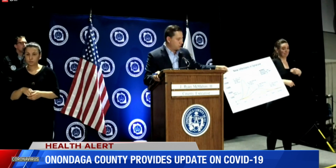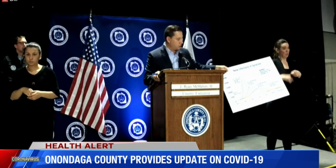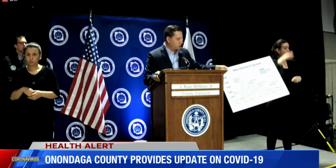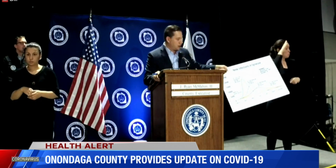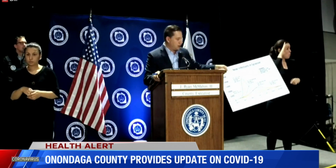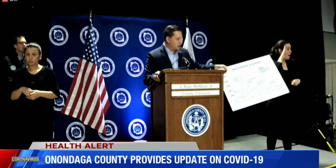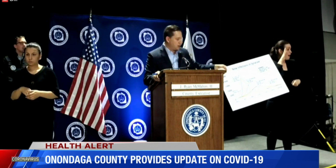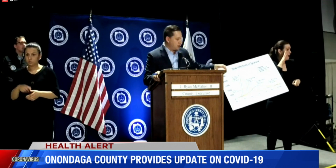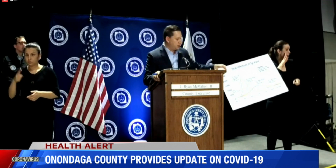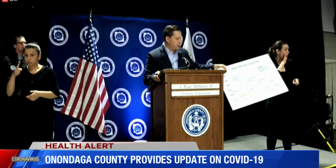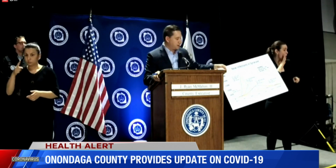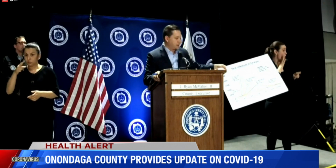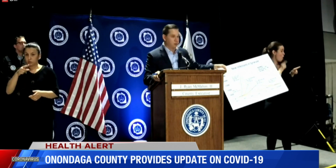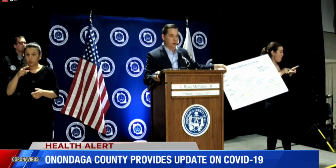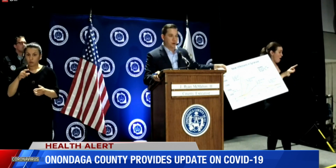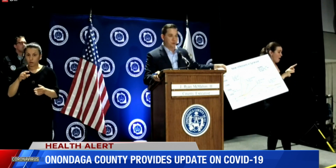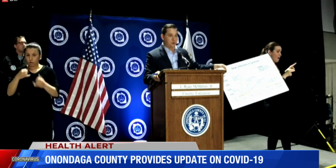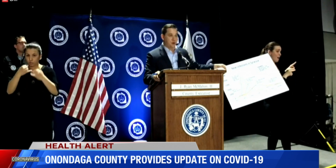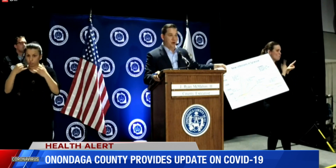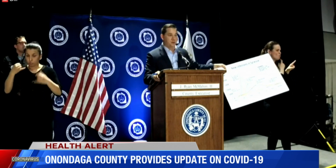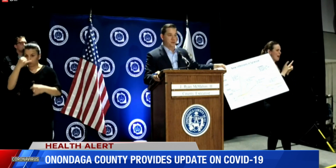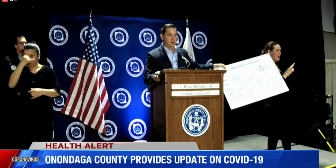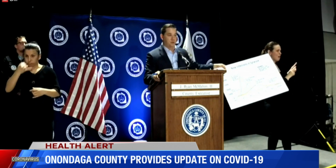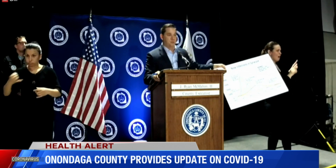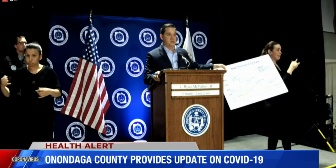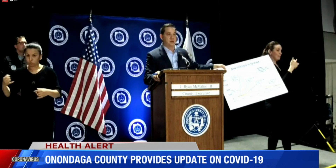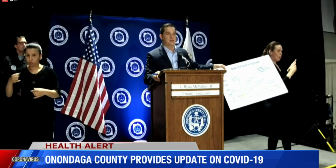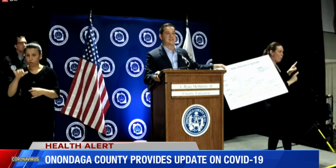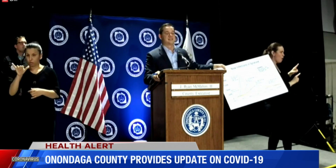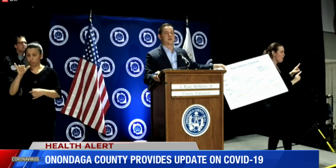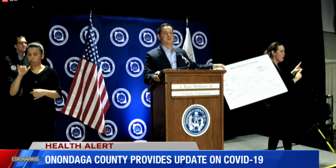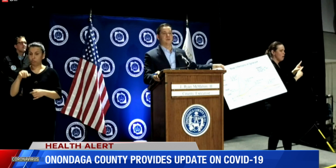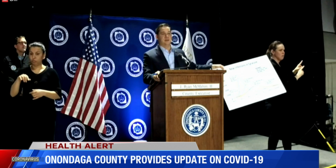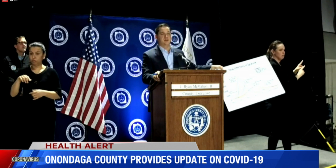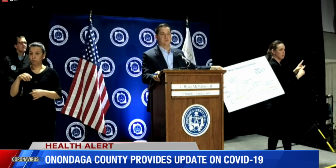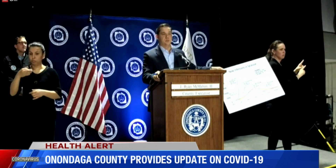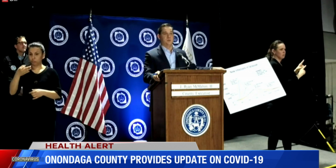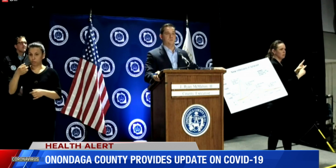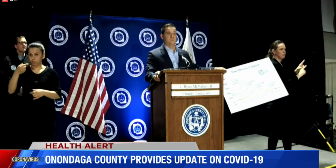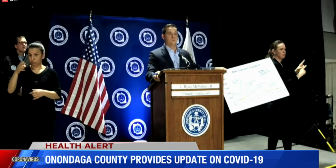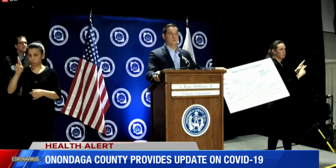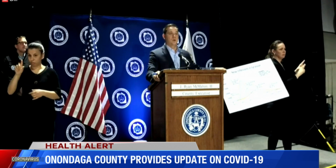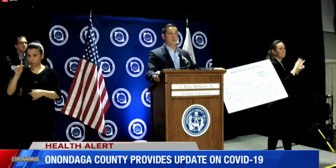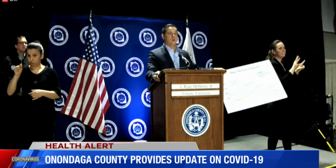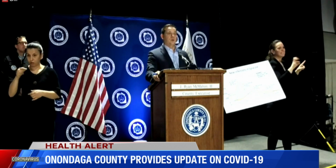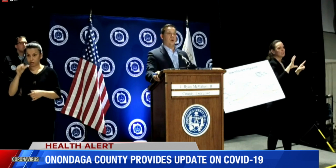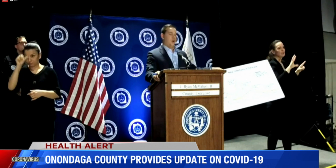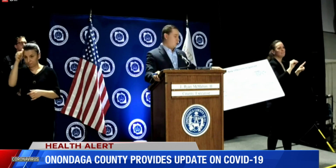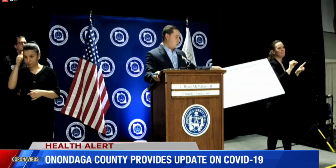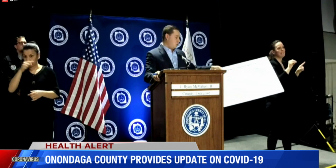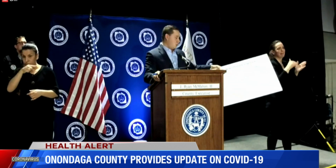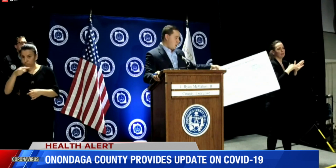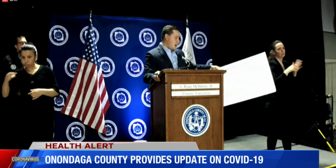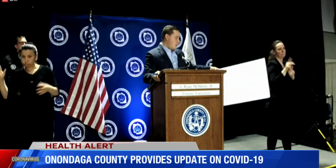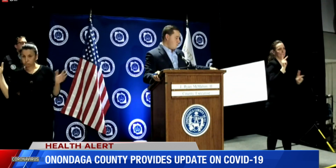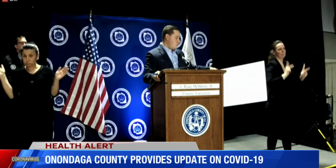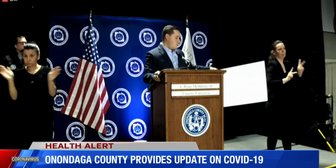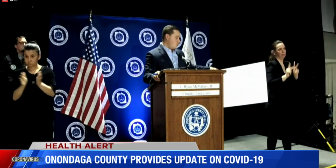curve and that yellow curve, all these curves represent about 650,000 people. So